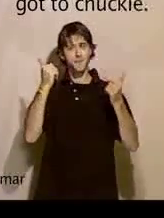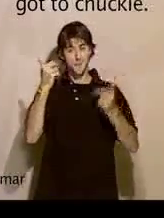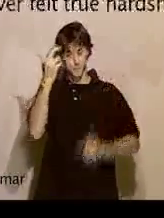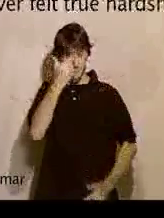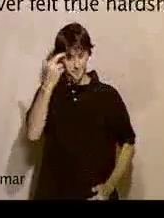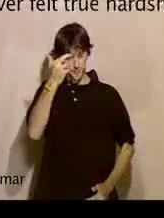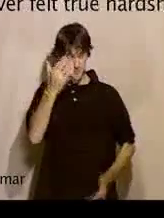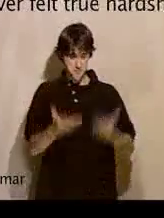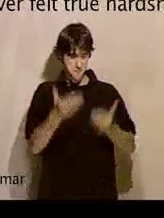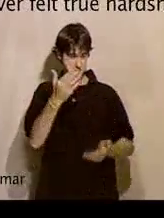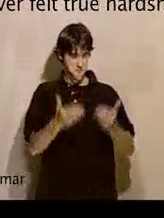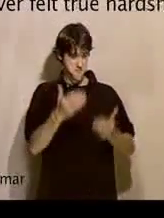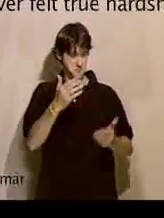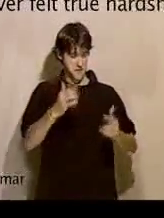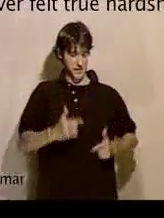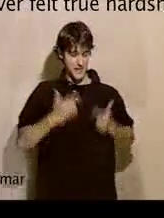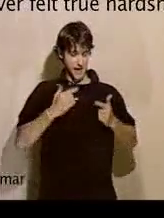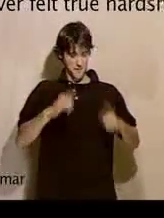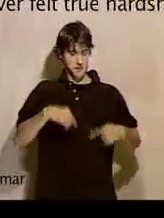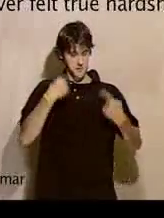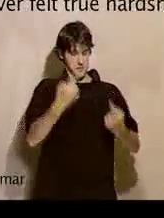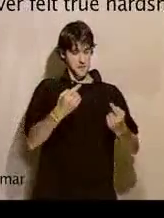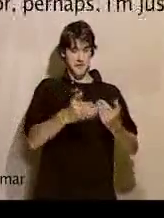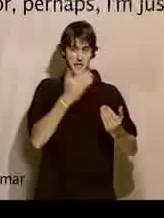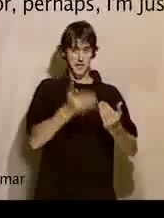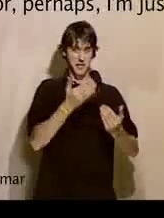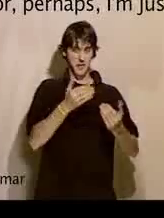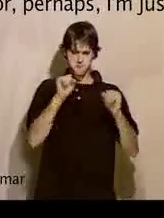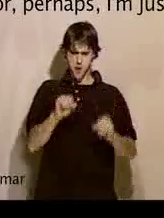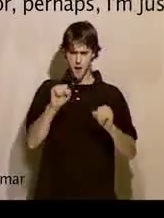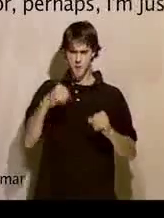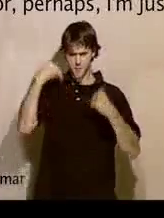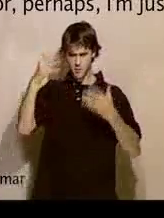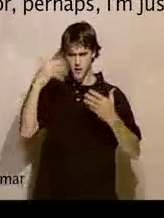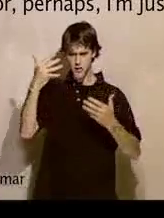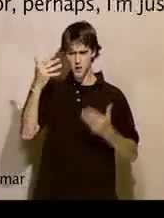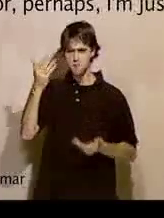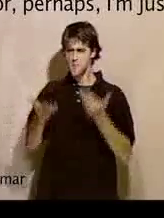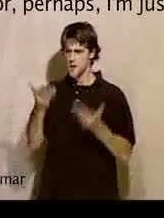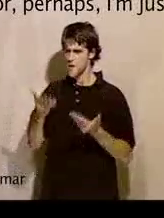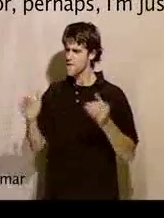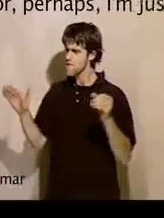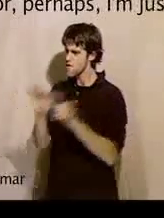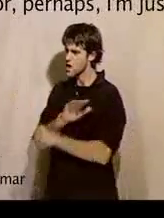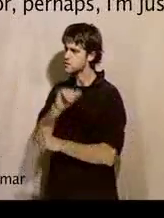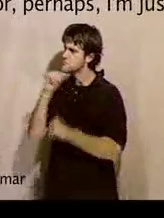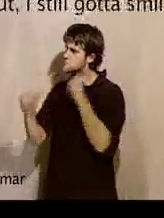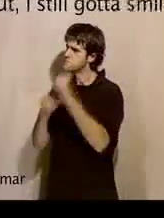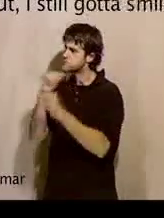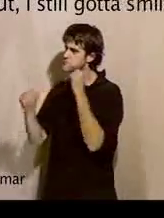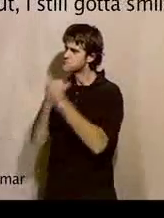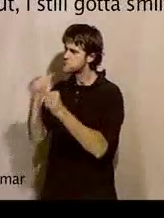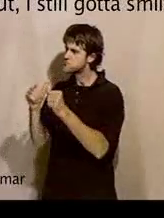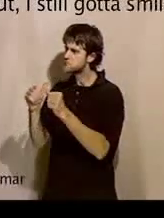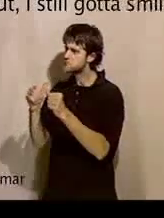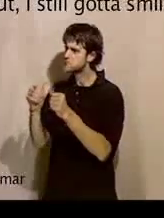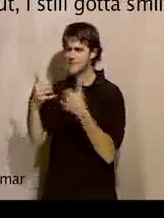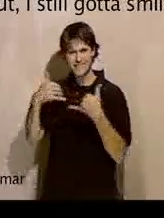Maybe it's because I never felt true hardship. Could be I'm crazy, or perhaps I'm just in complete denial. But I still